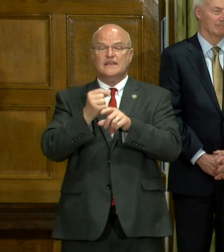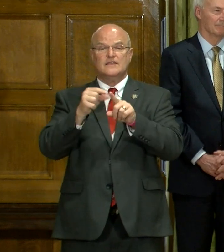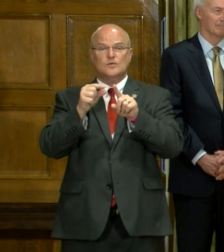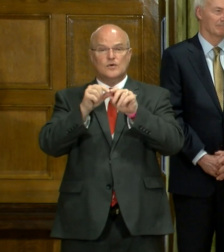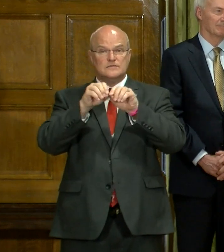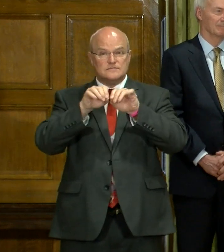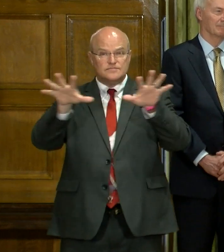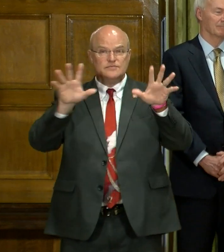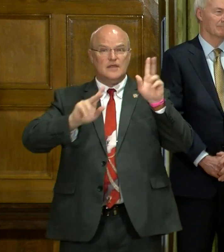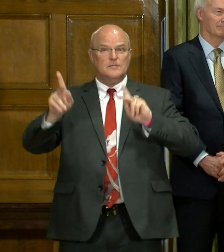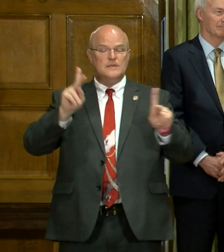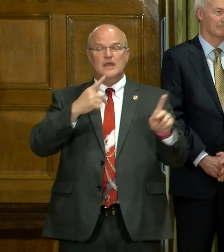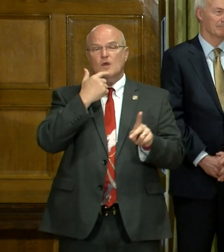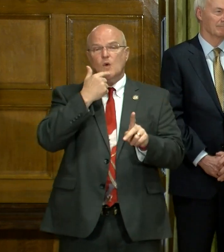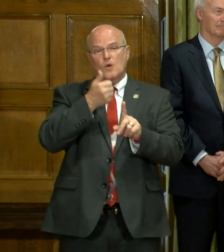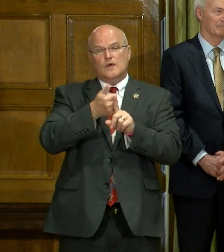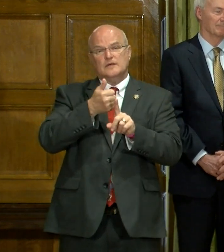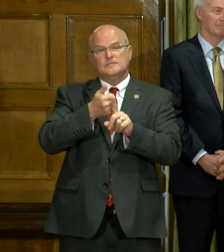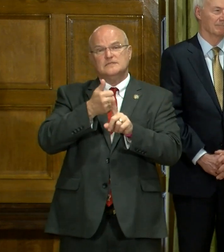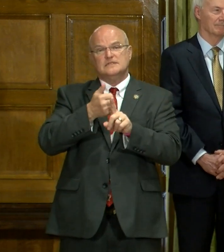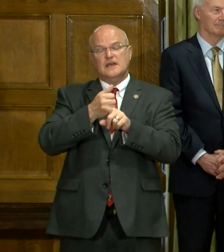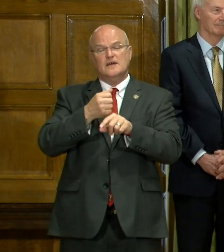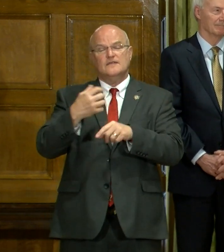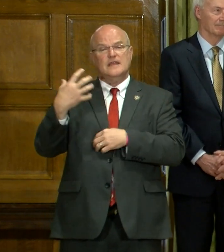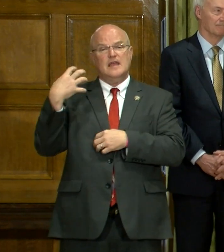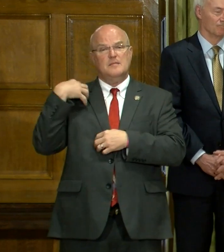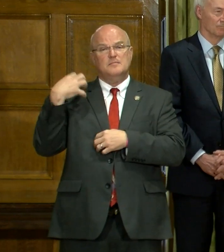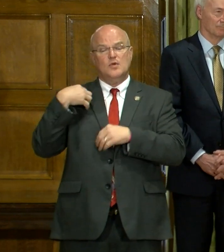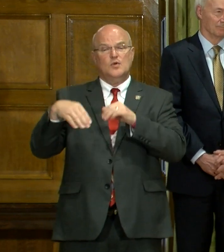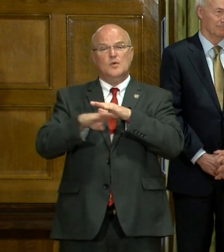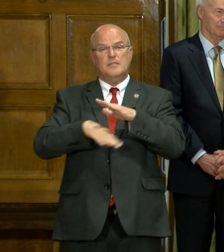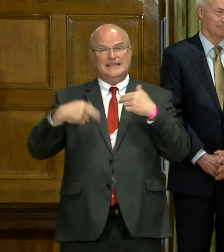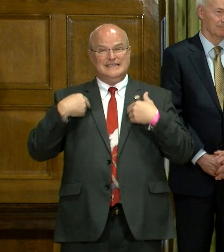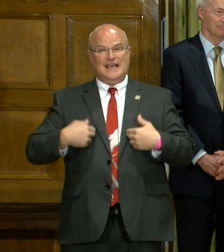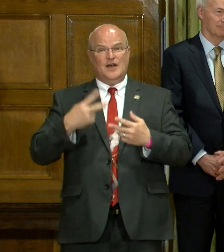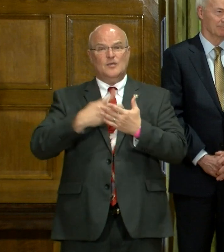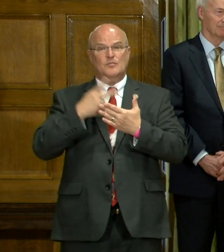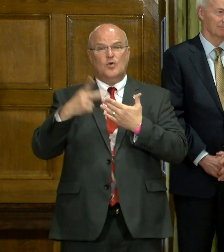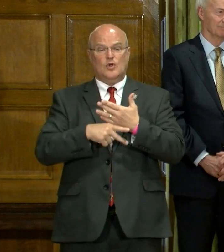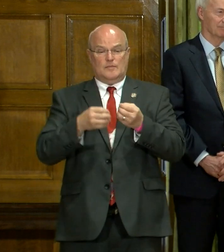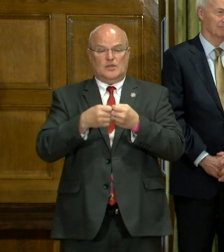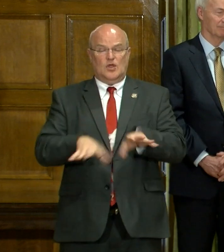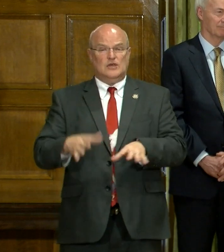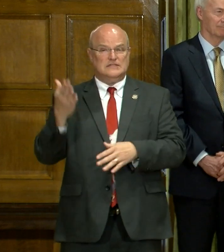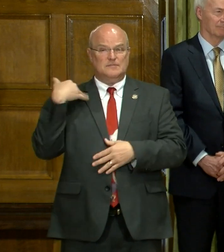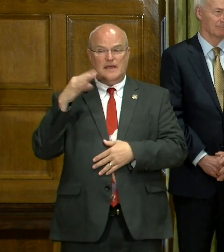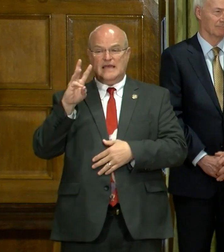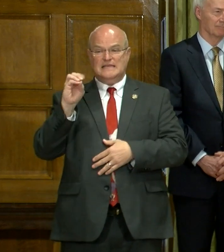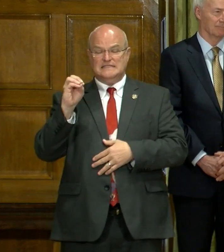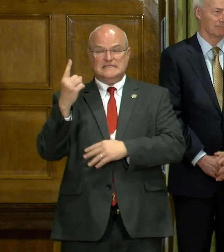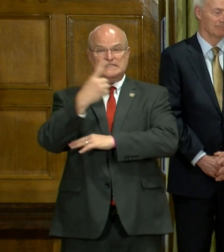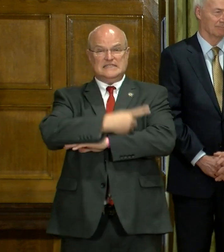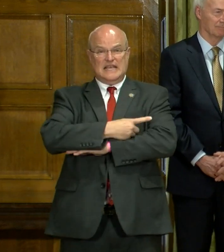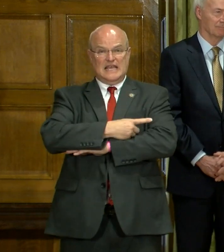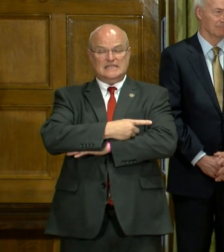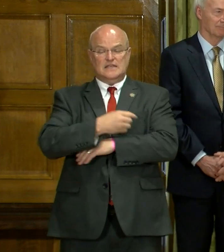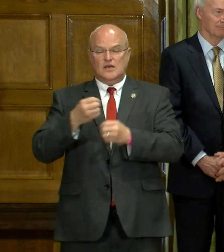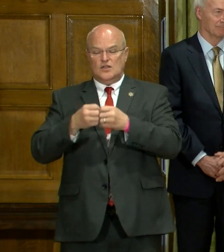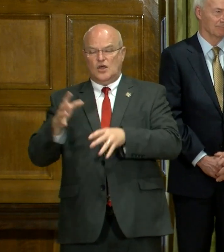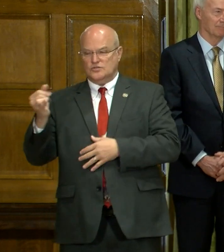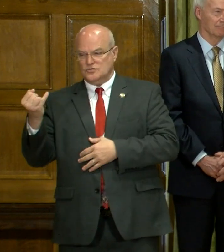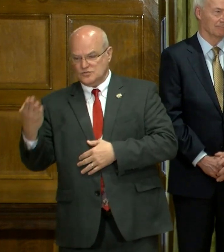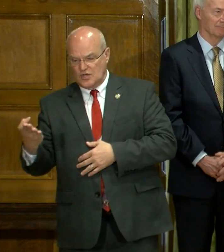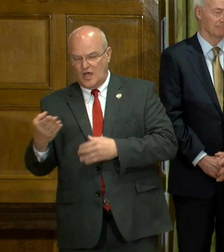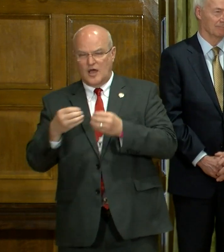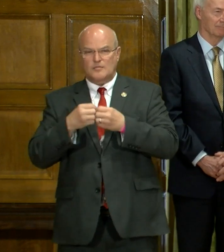out to those who employer-based health programs that may have been lost in the last 60 days. If you have lost your job, lost